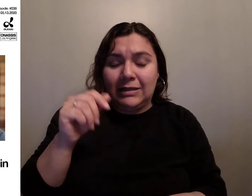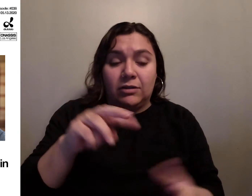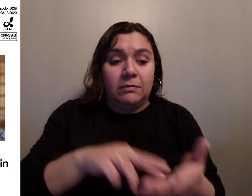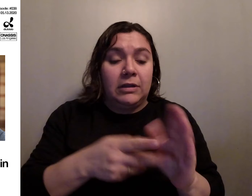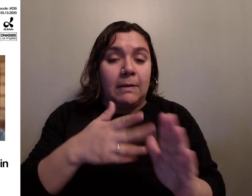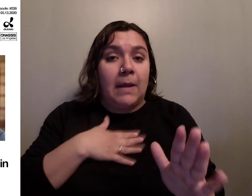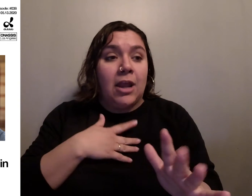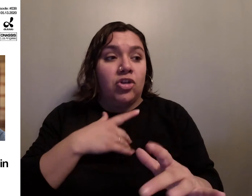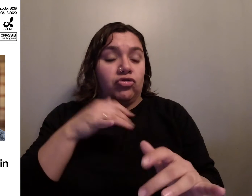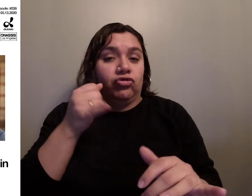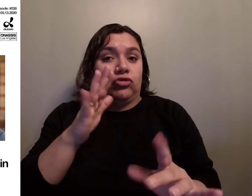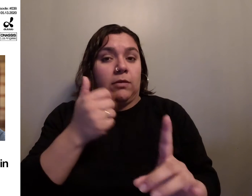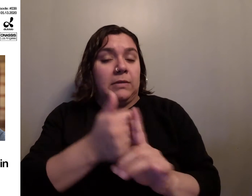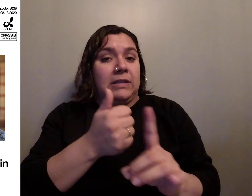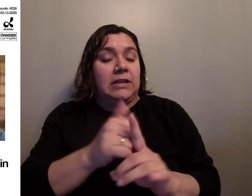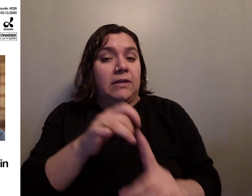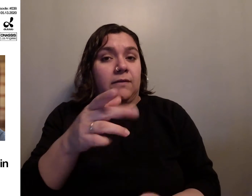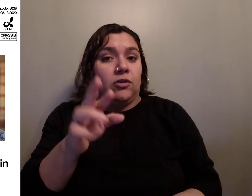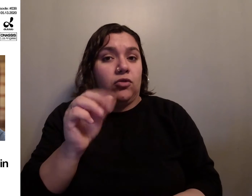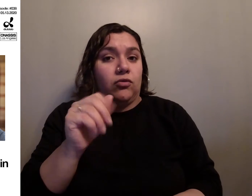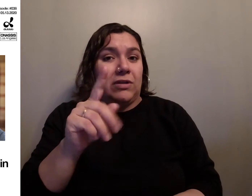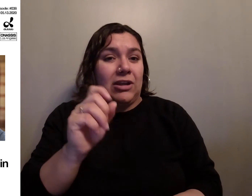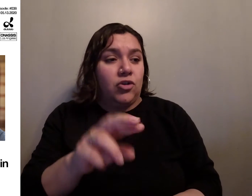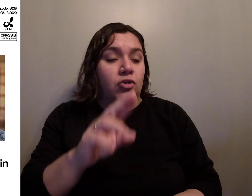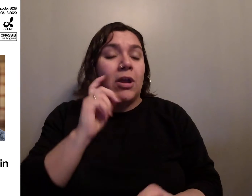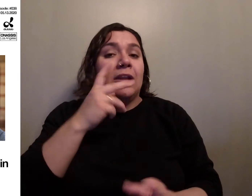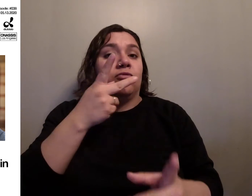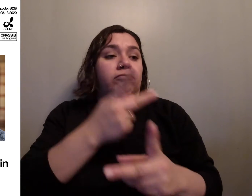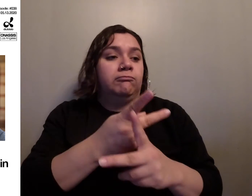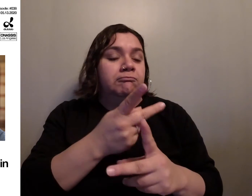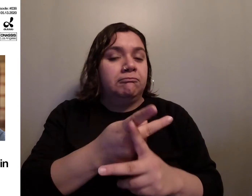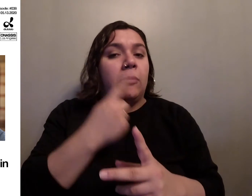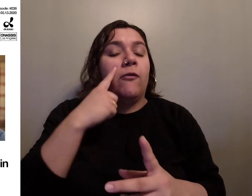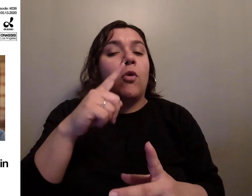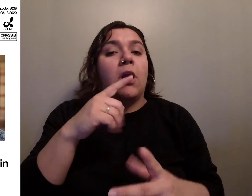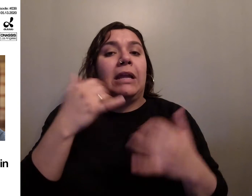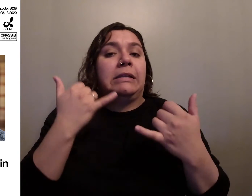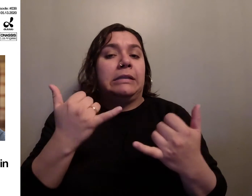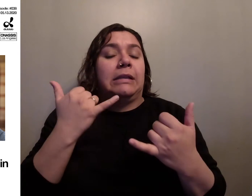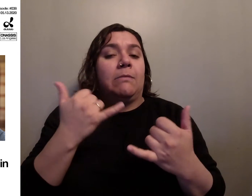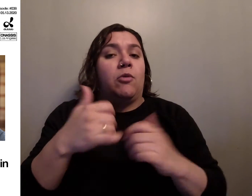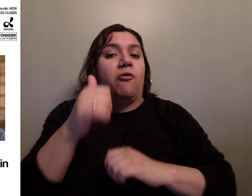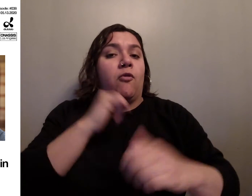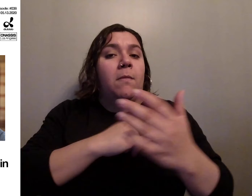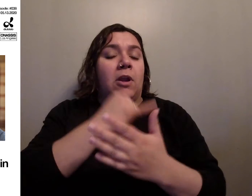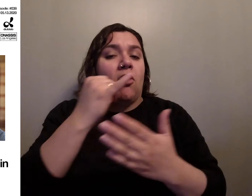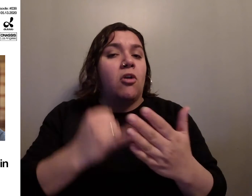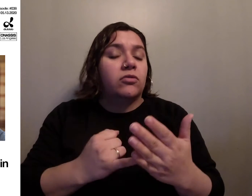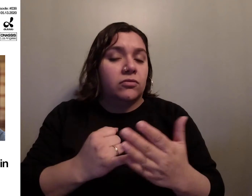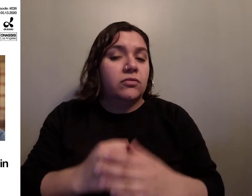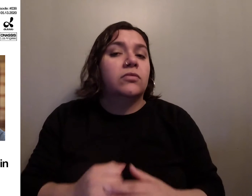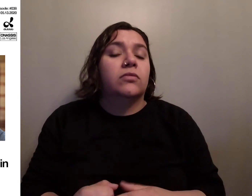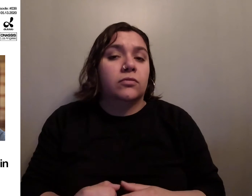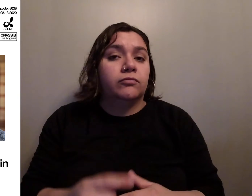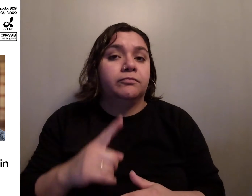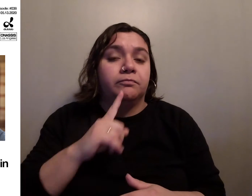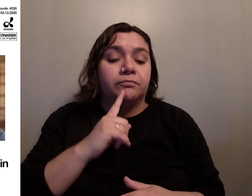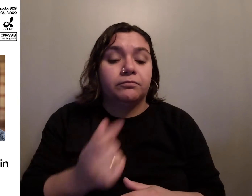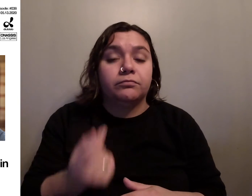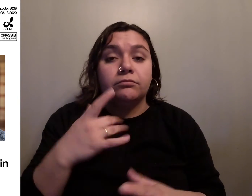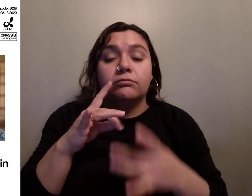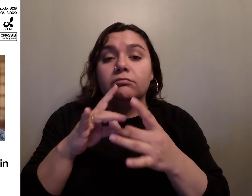Hotel in downtown Los Angeles. So my job is a curator to care for contemporary performing